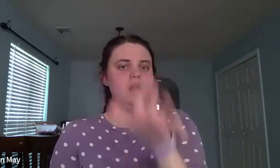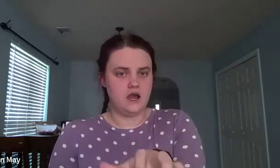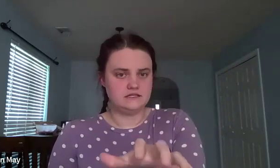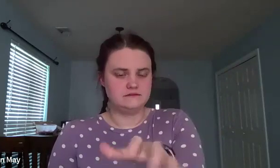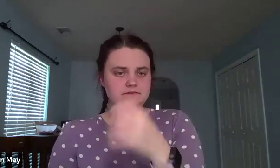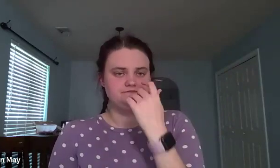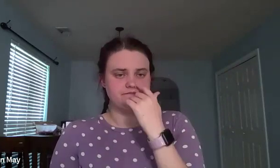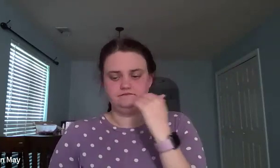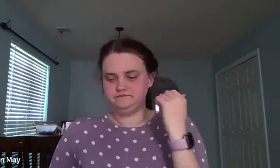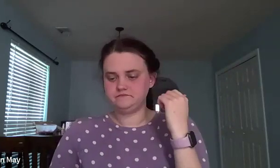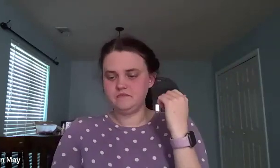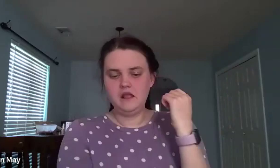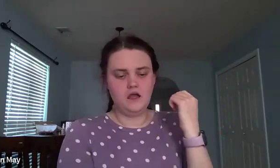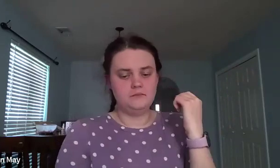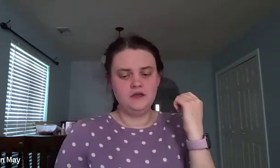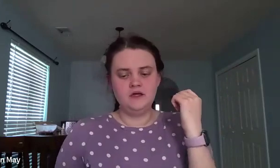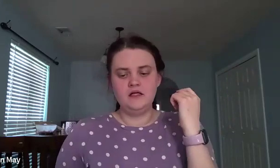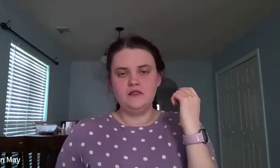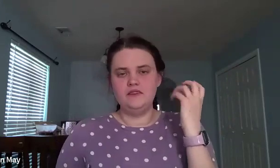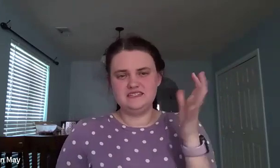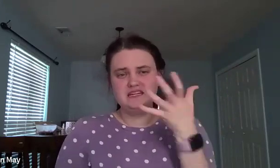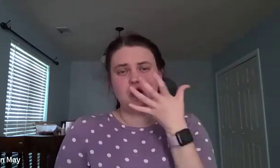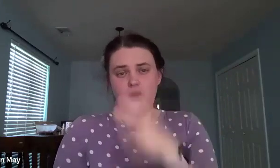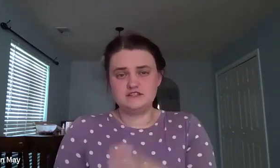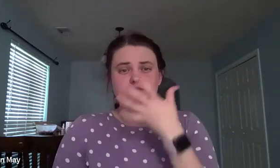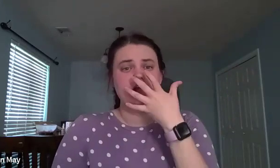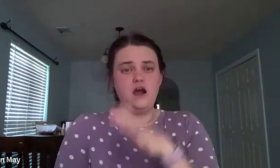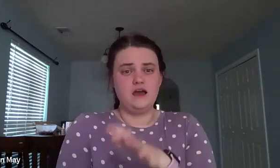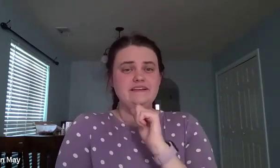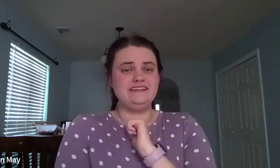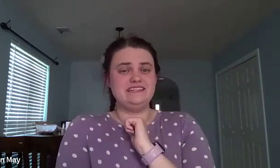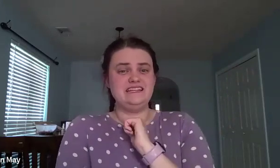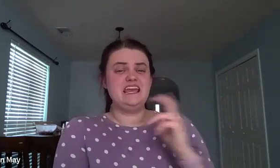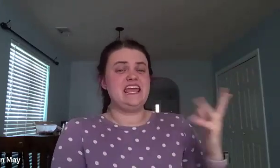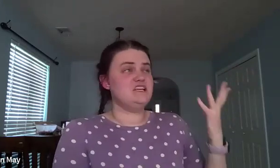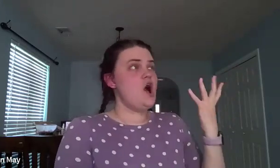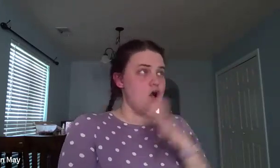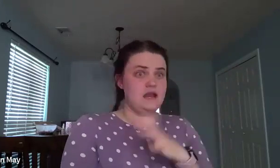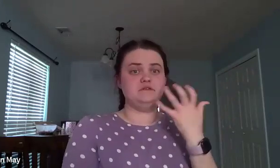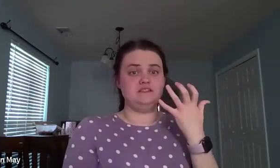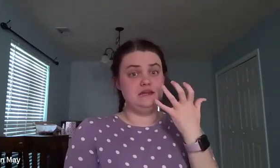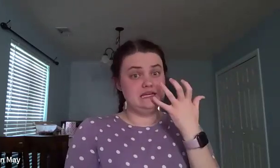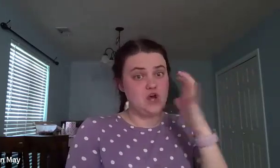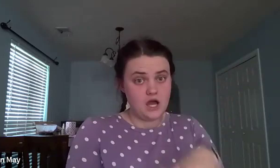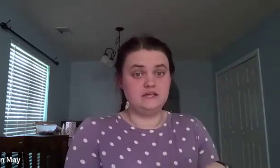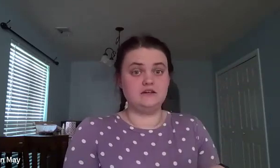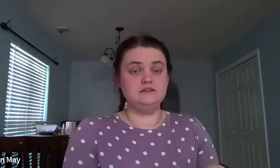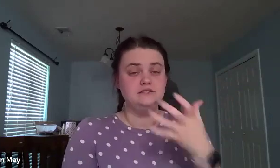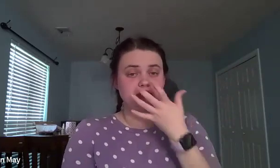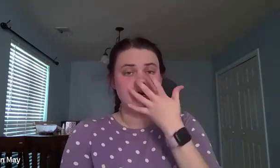hot, hot. This can also be hot, like as in it's hot outside. It's hot here, you know,